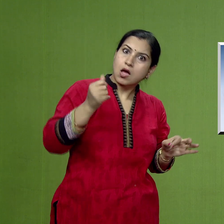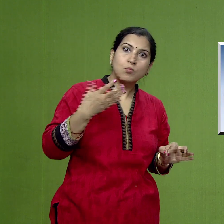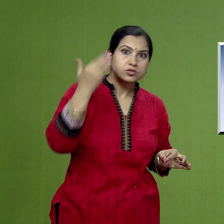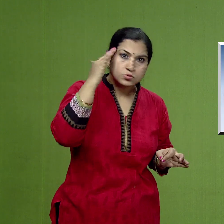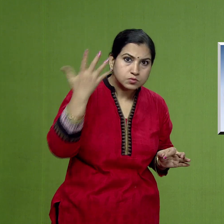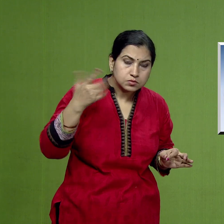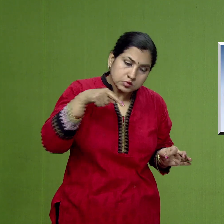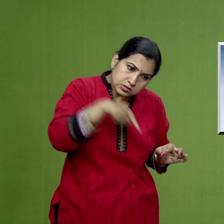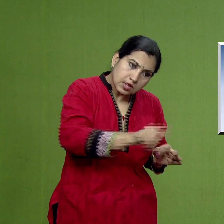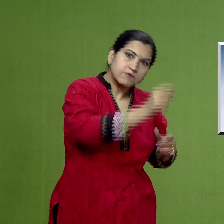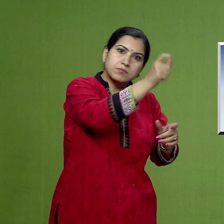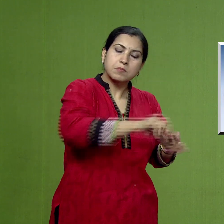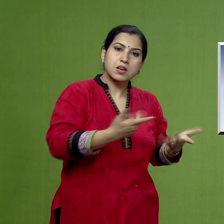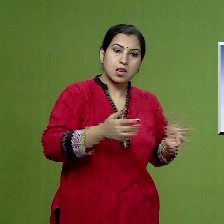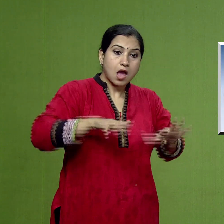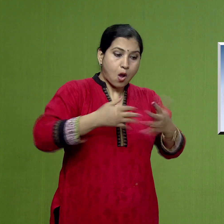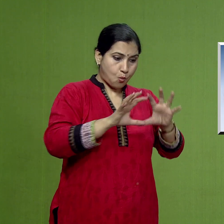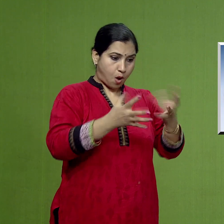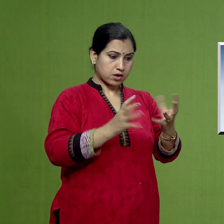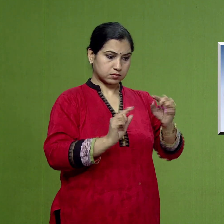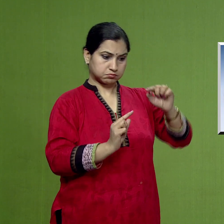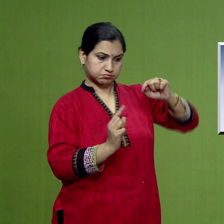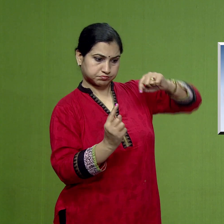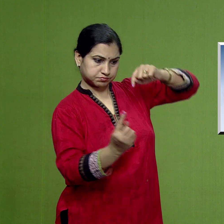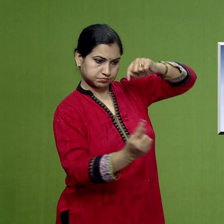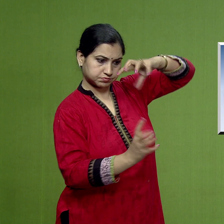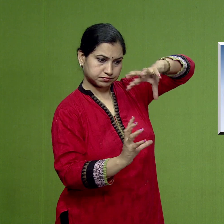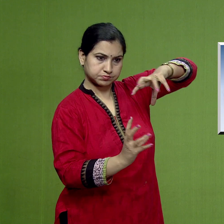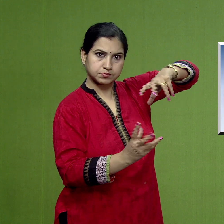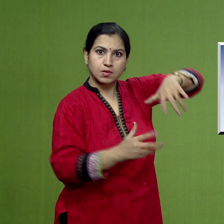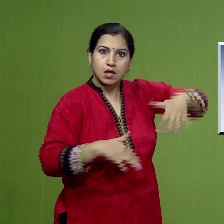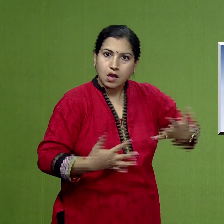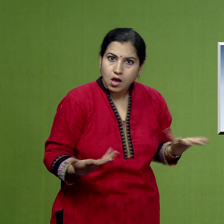how earth moves on its orbit, etc.